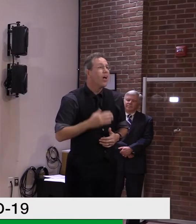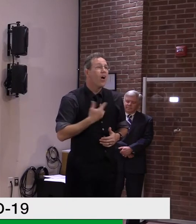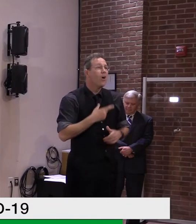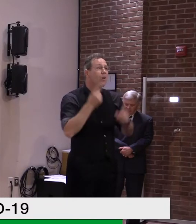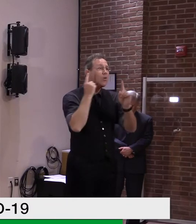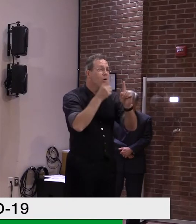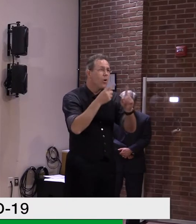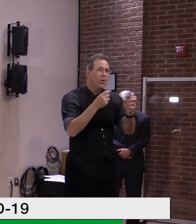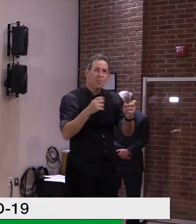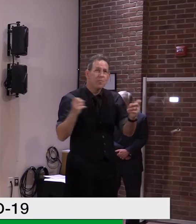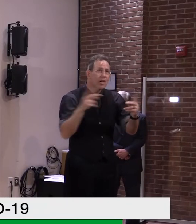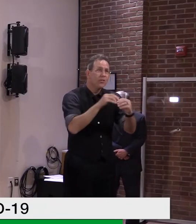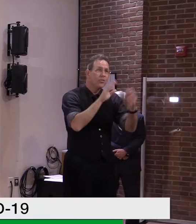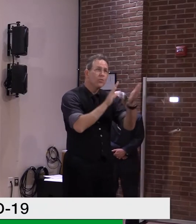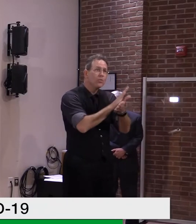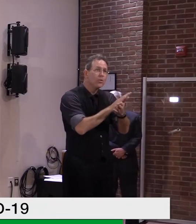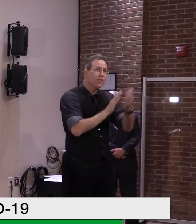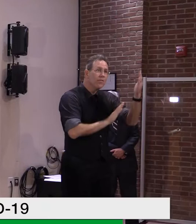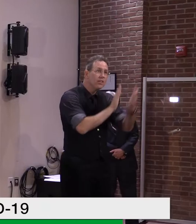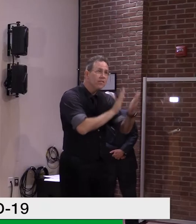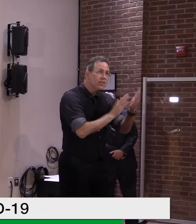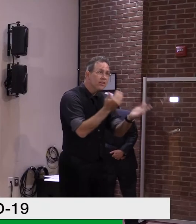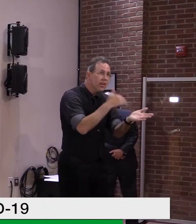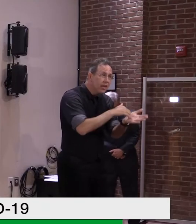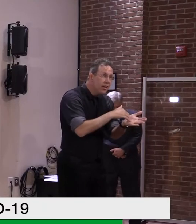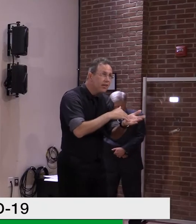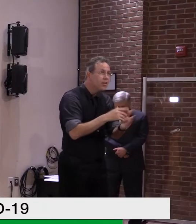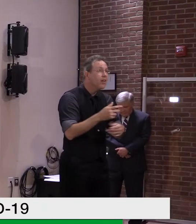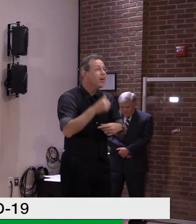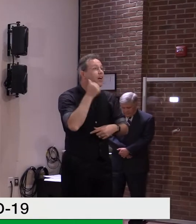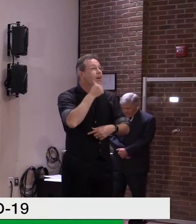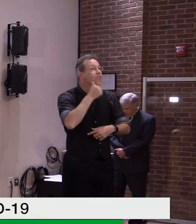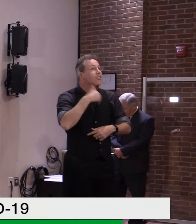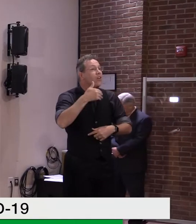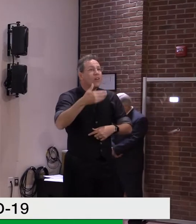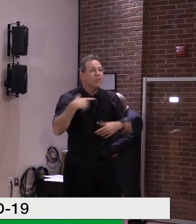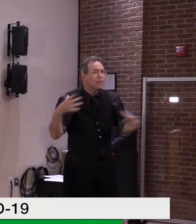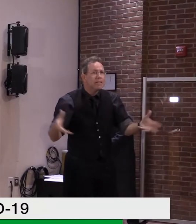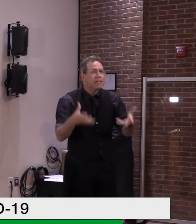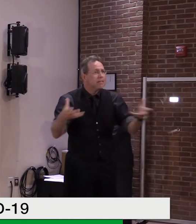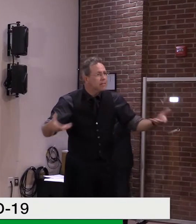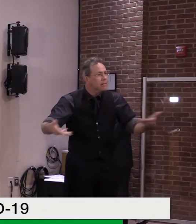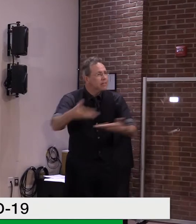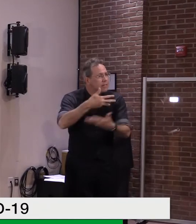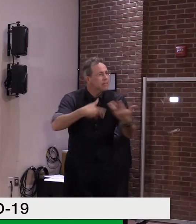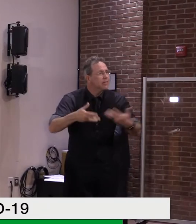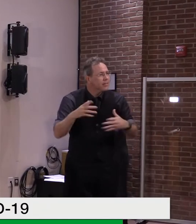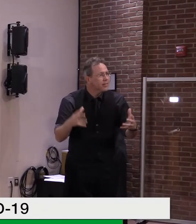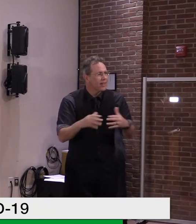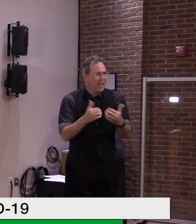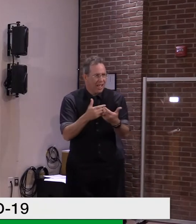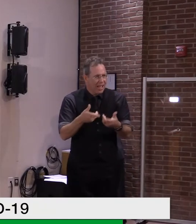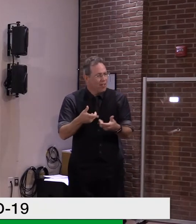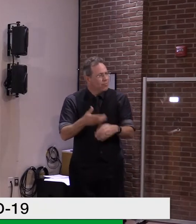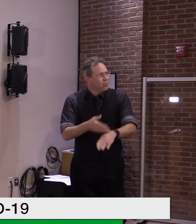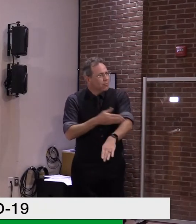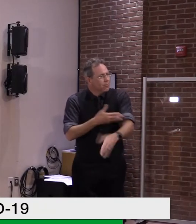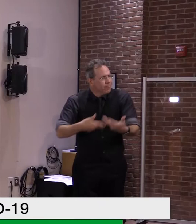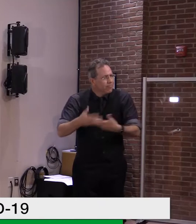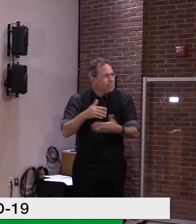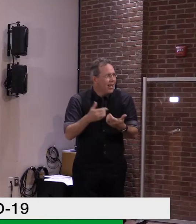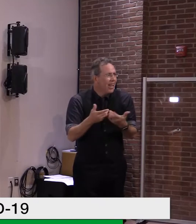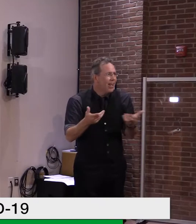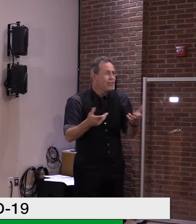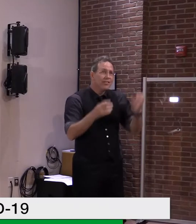have schools operating at a very high level. And the best way to do that is to make sure that teachers,